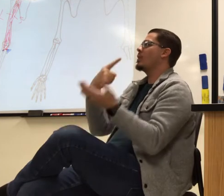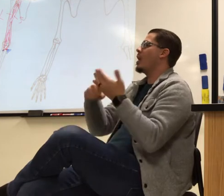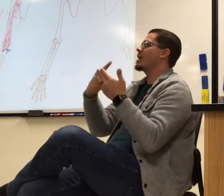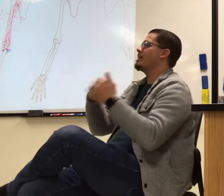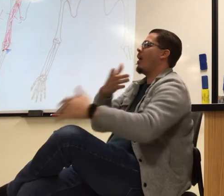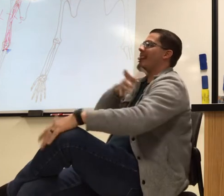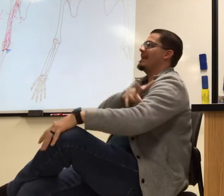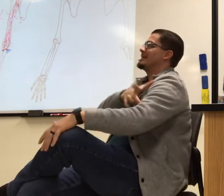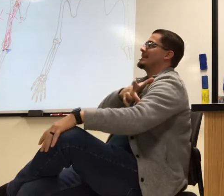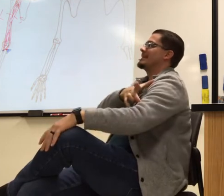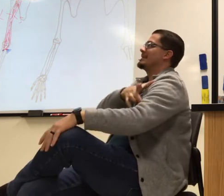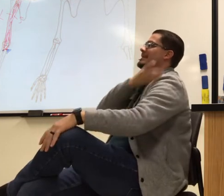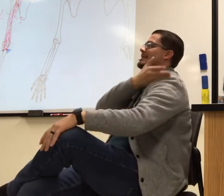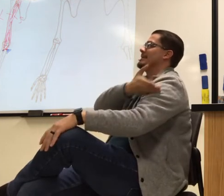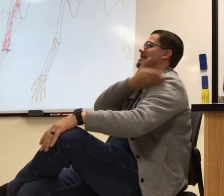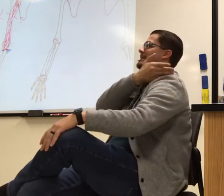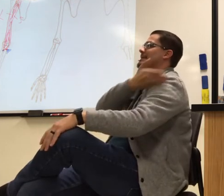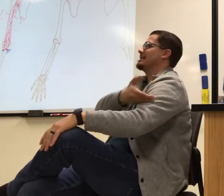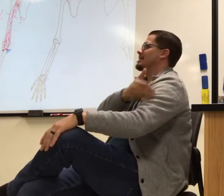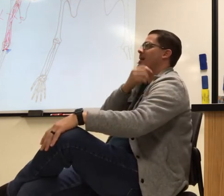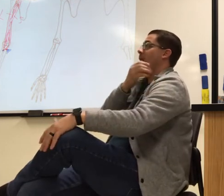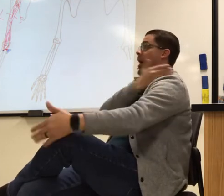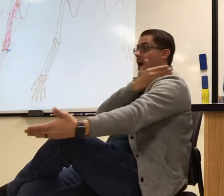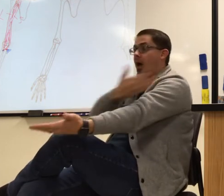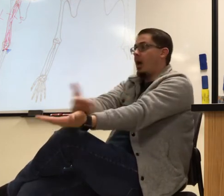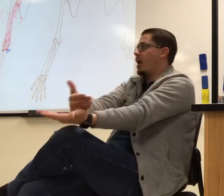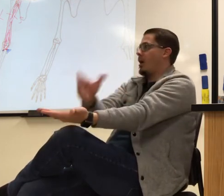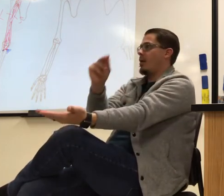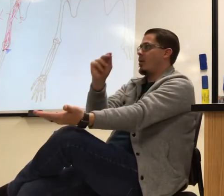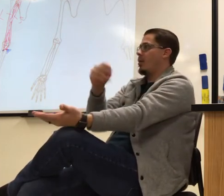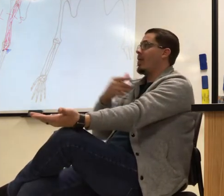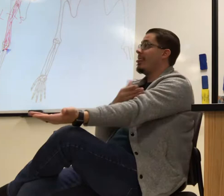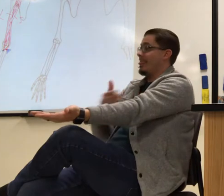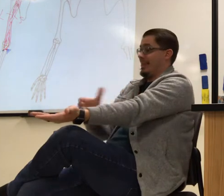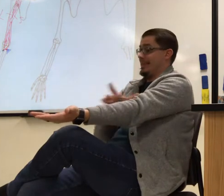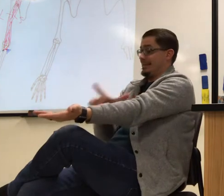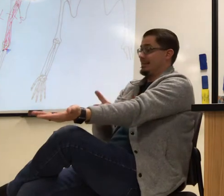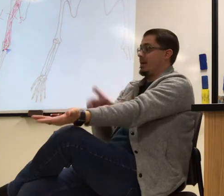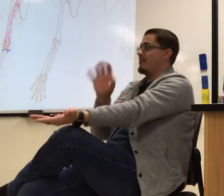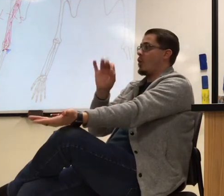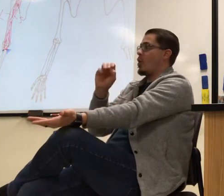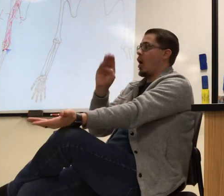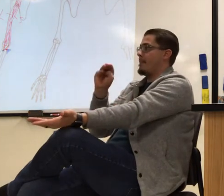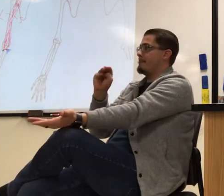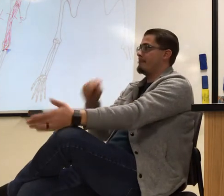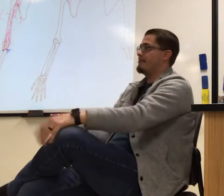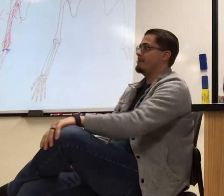getting it yet. We'll see. Let's do the next one. The brachialis muscle.